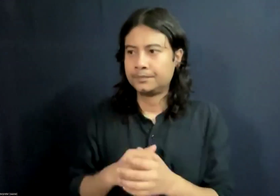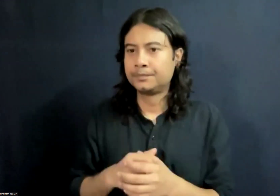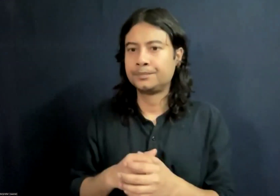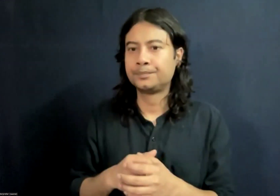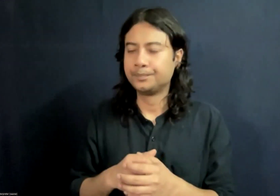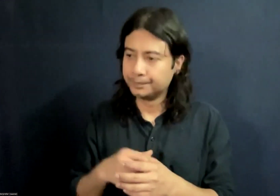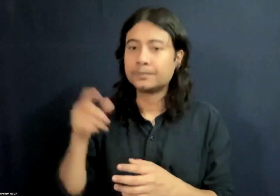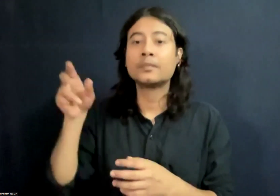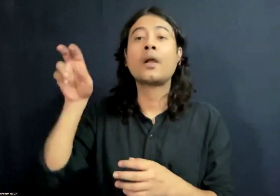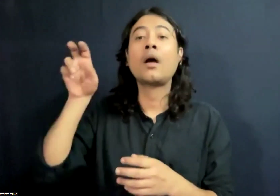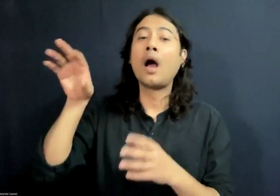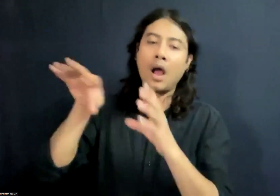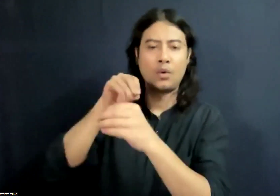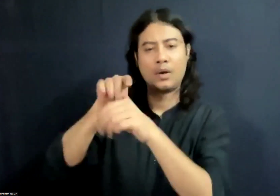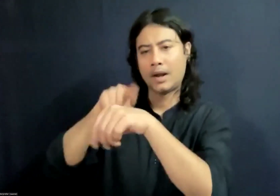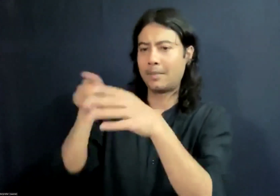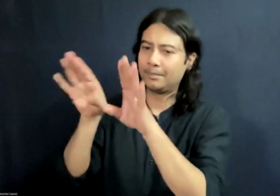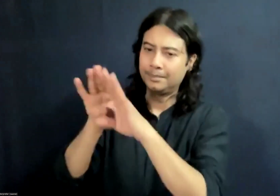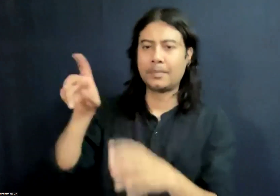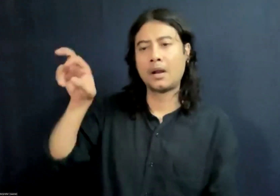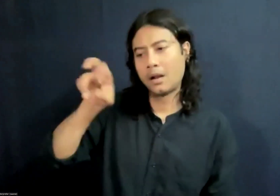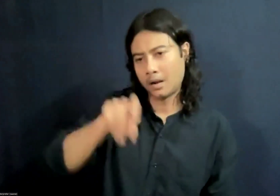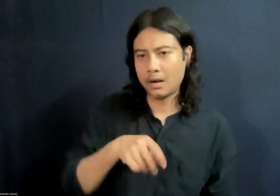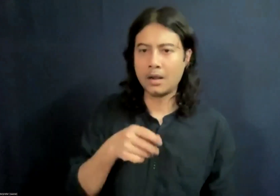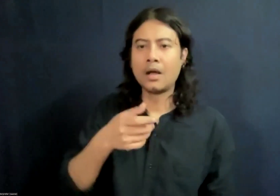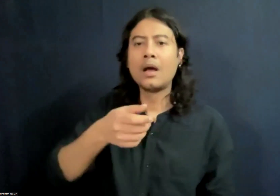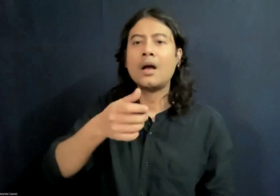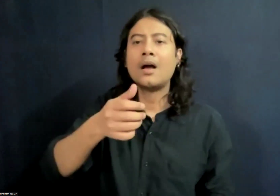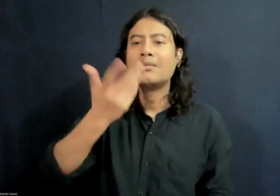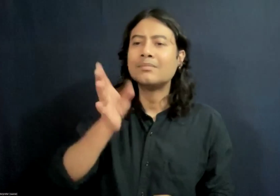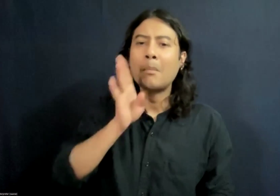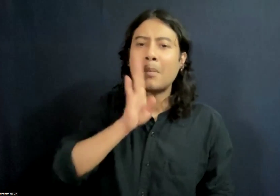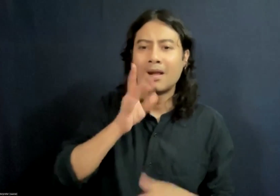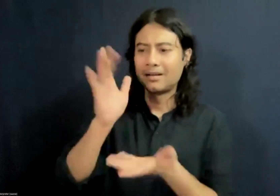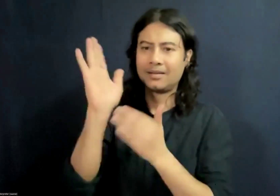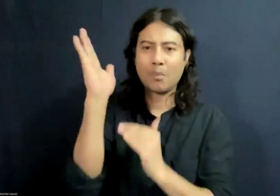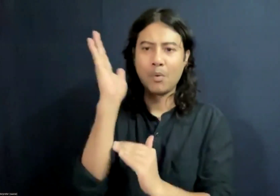person. So what does this person do? He hands him over a bottle of